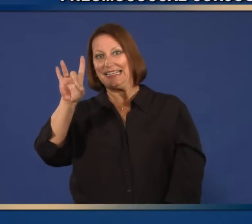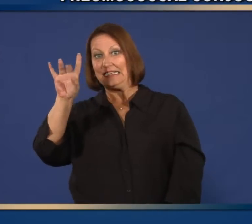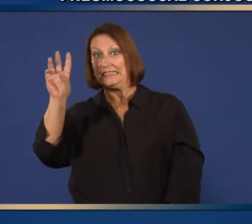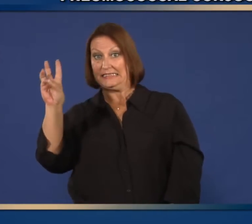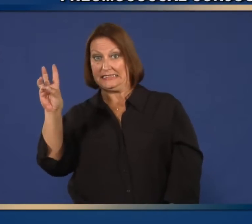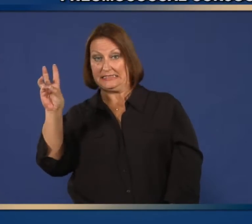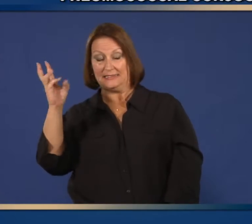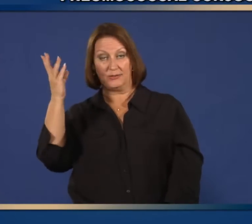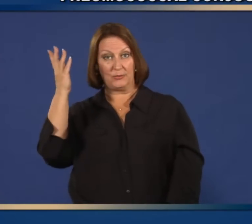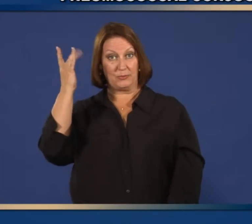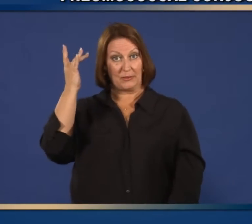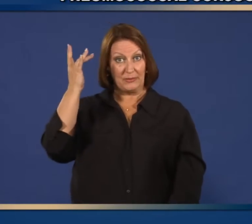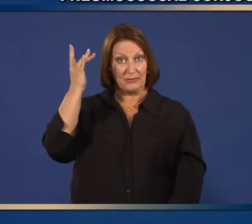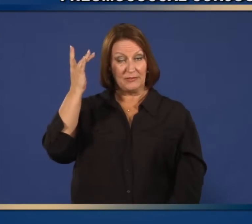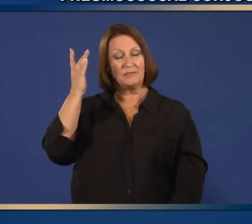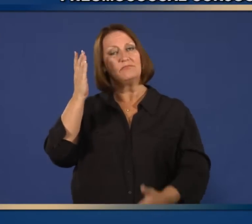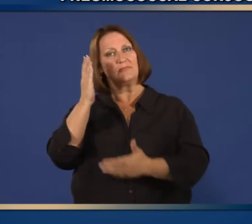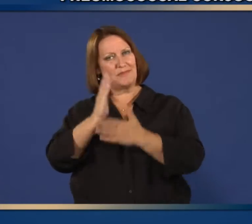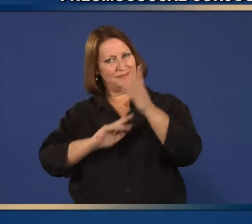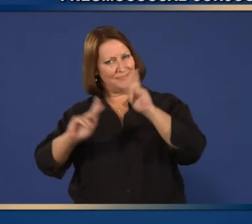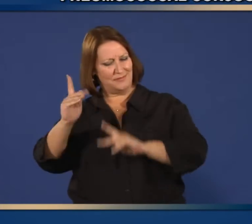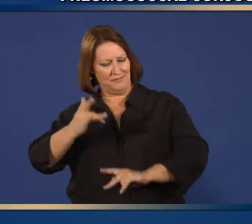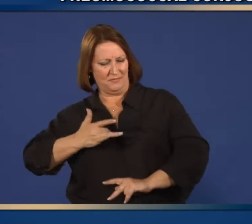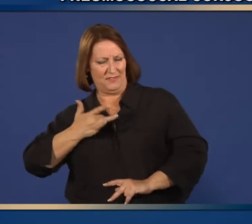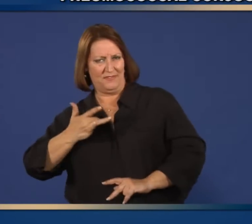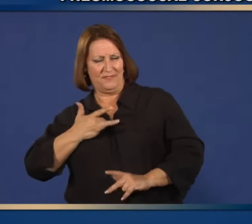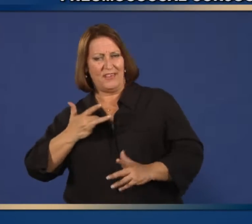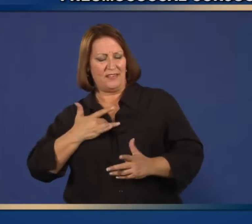created in 1986.